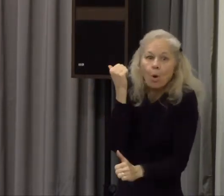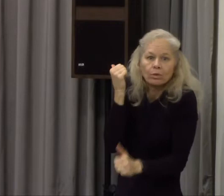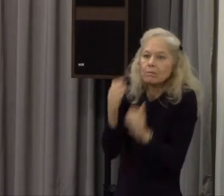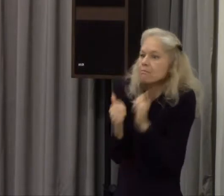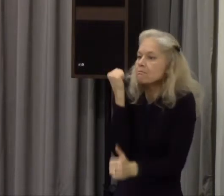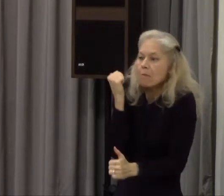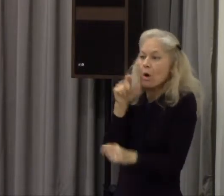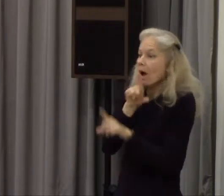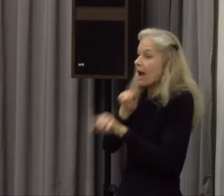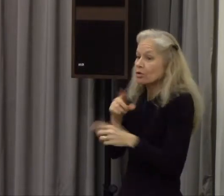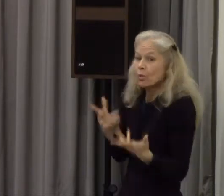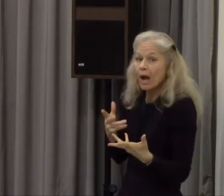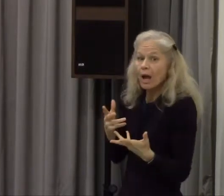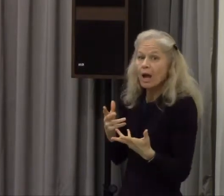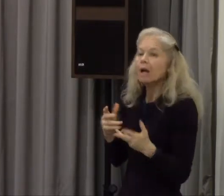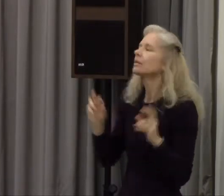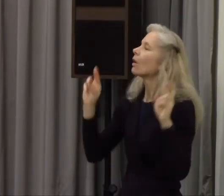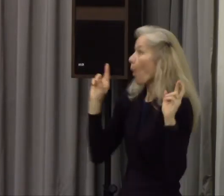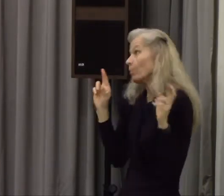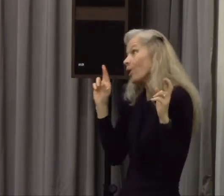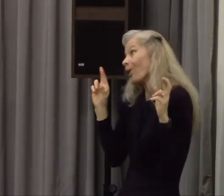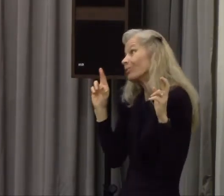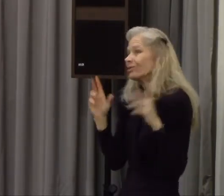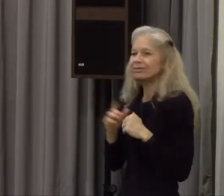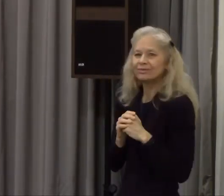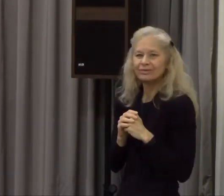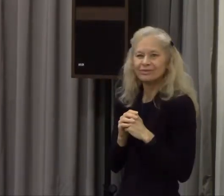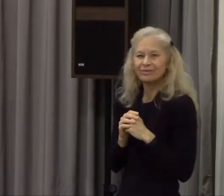I have a salvation because of Jesus Christ.